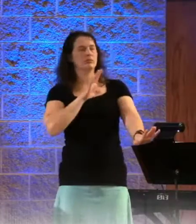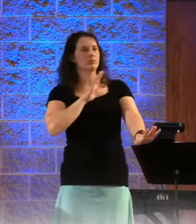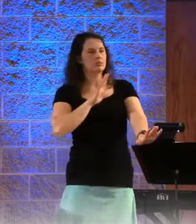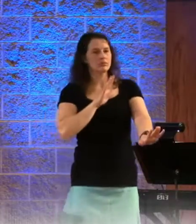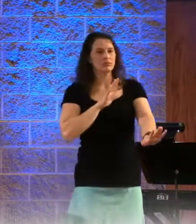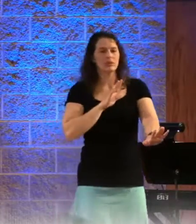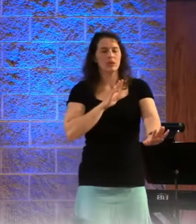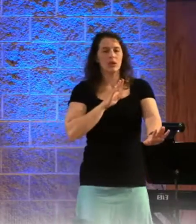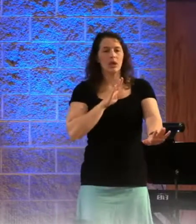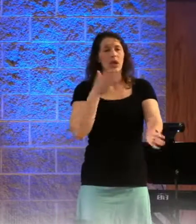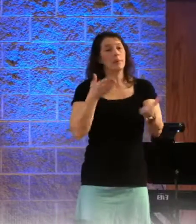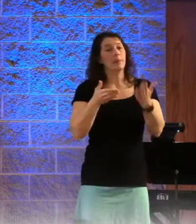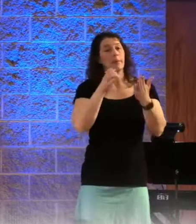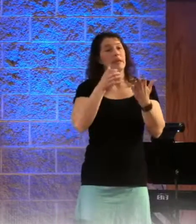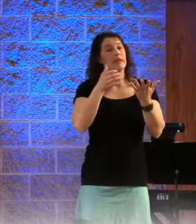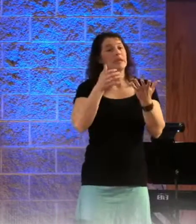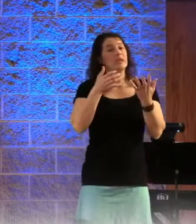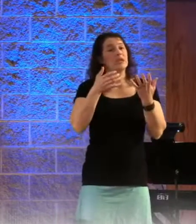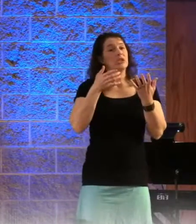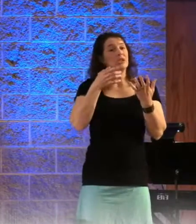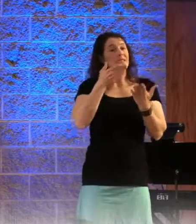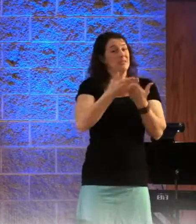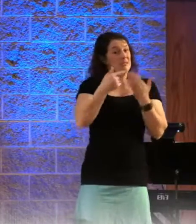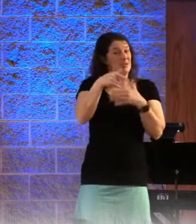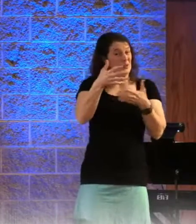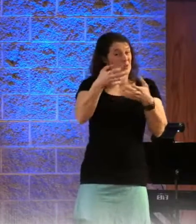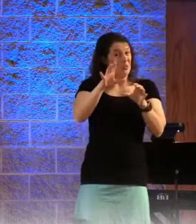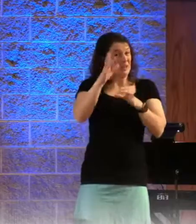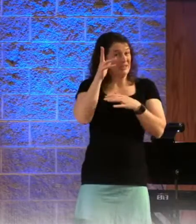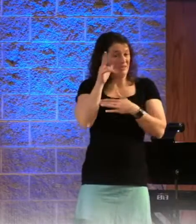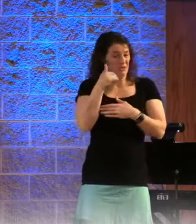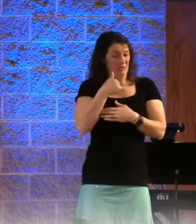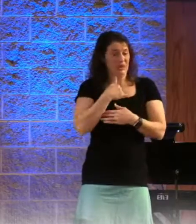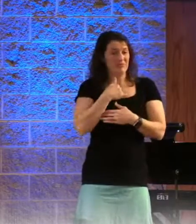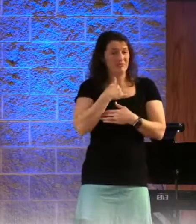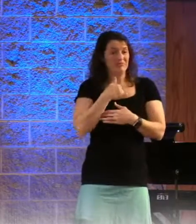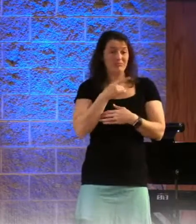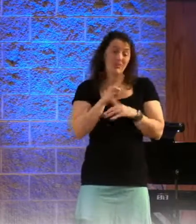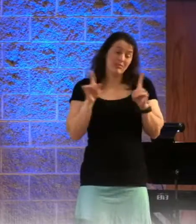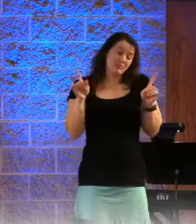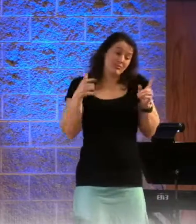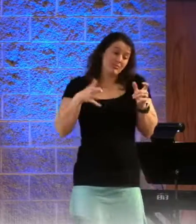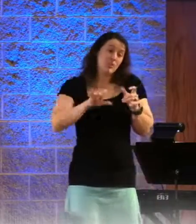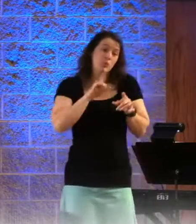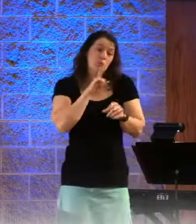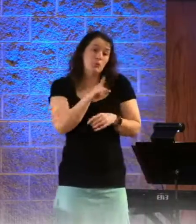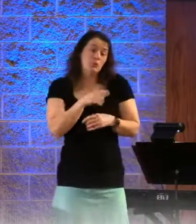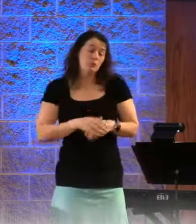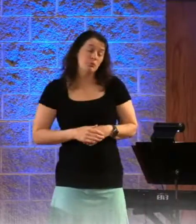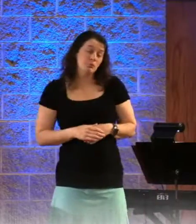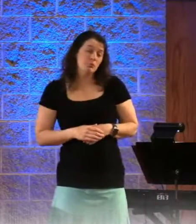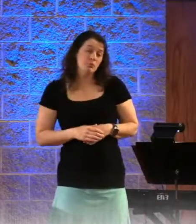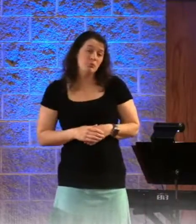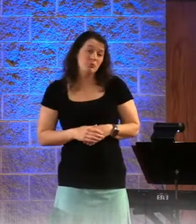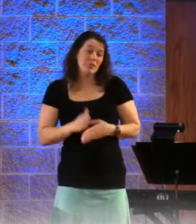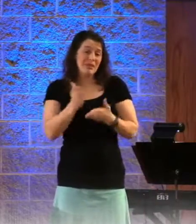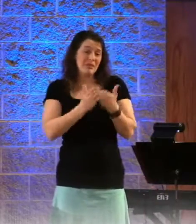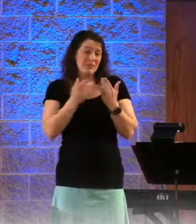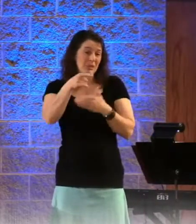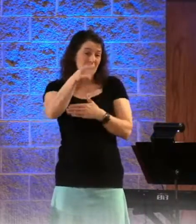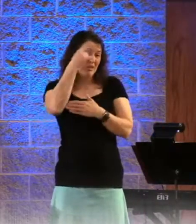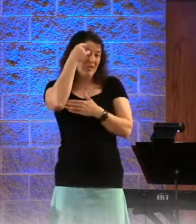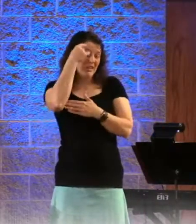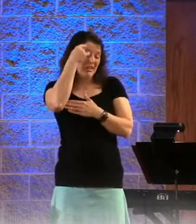That may not be what some of you were wanting to hear from me, but that is nevertheless true. Some of you, I think,